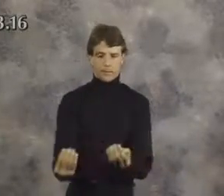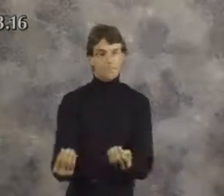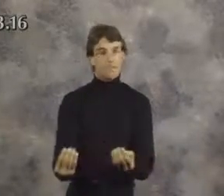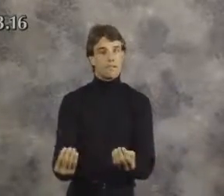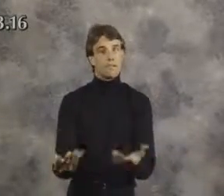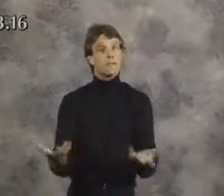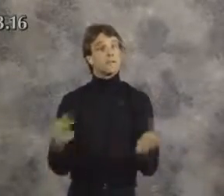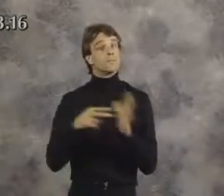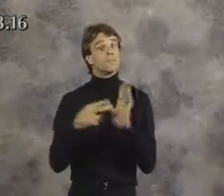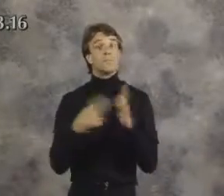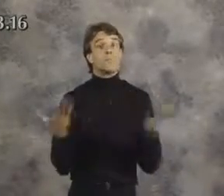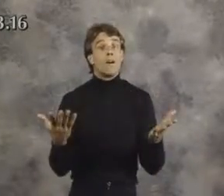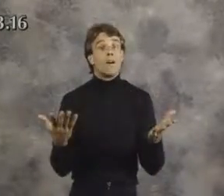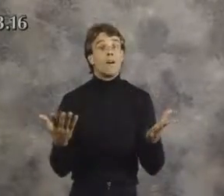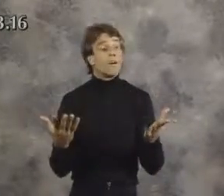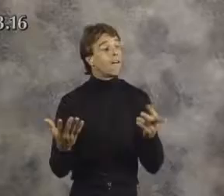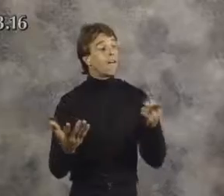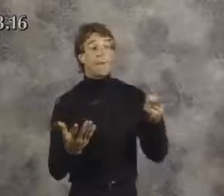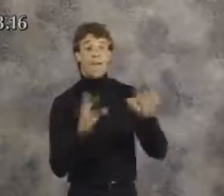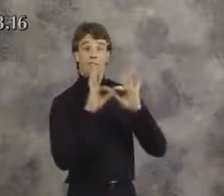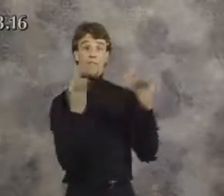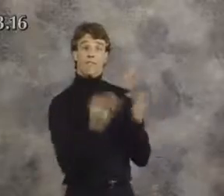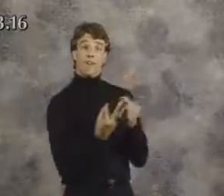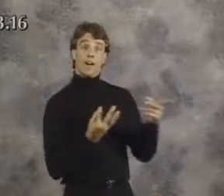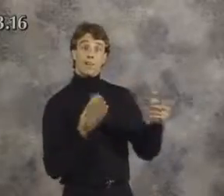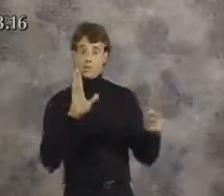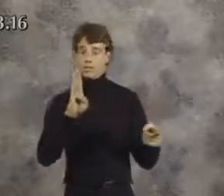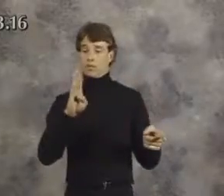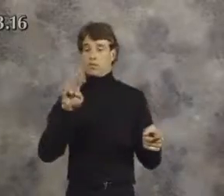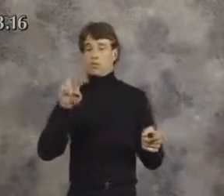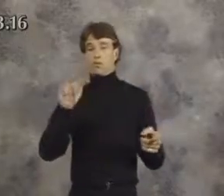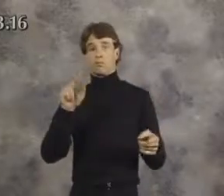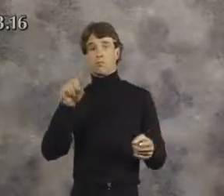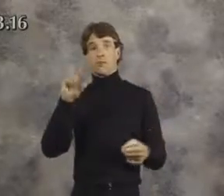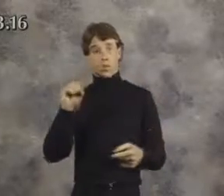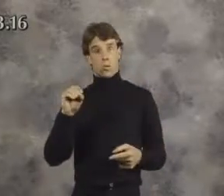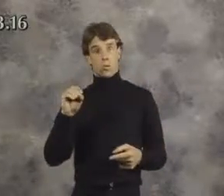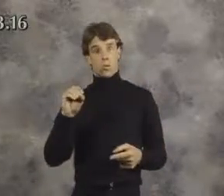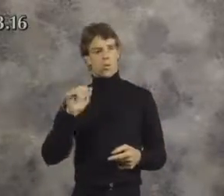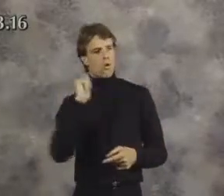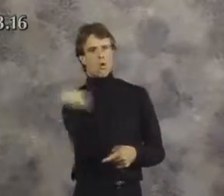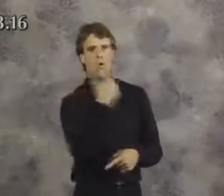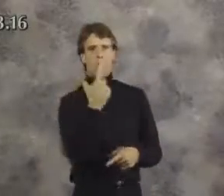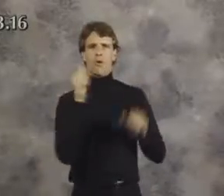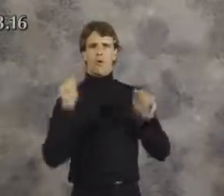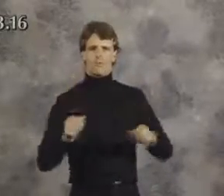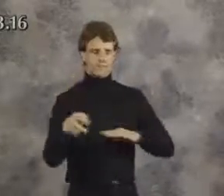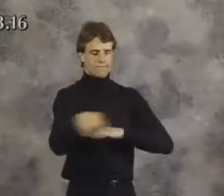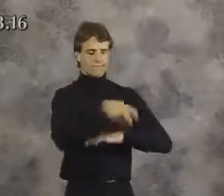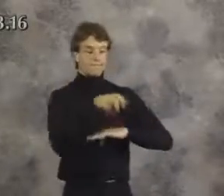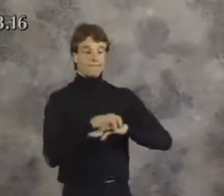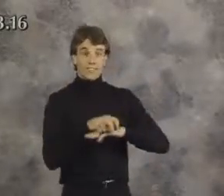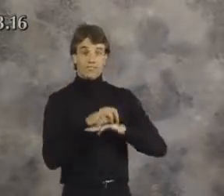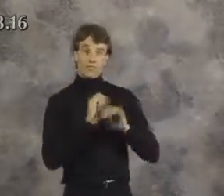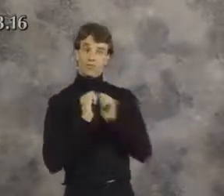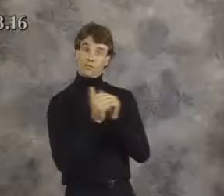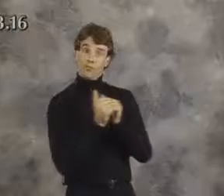field right on the TV screen. And this means the entire family can sit down together and enjoy